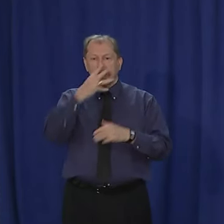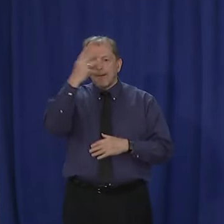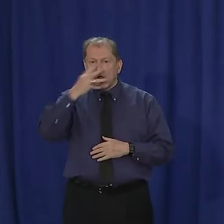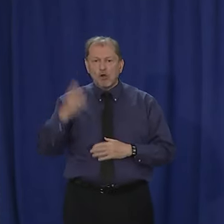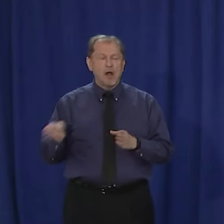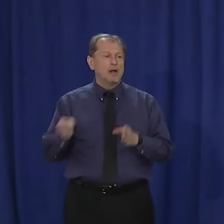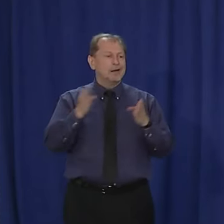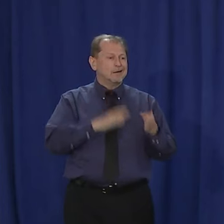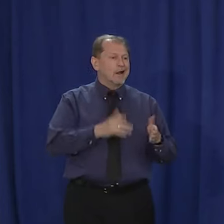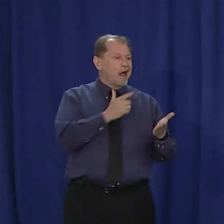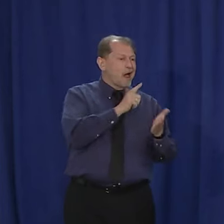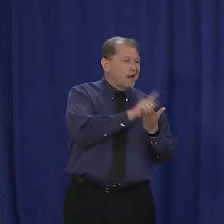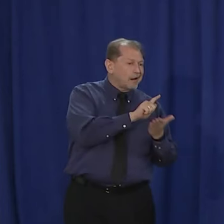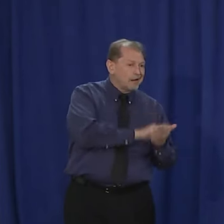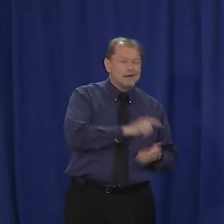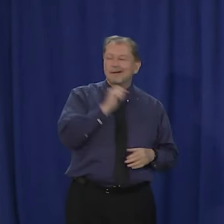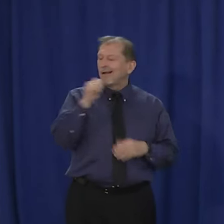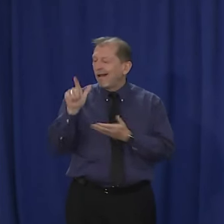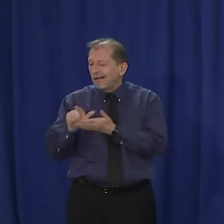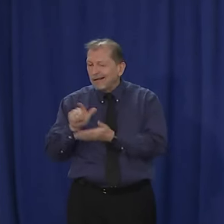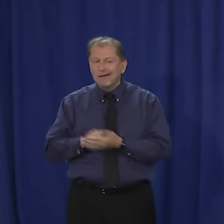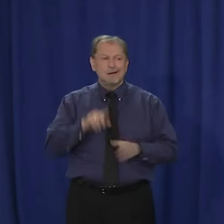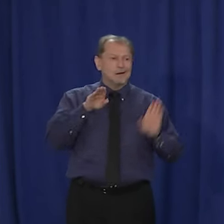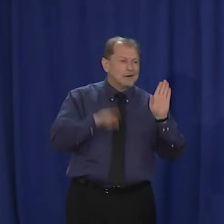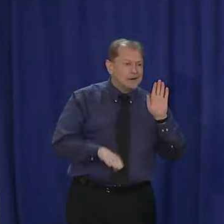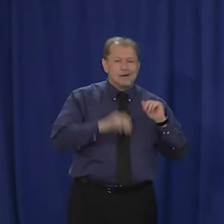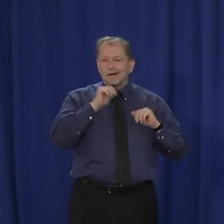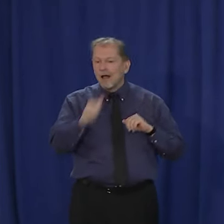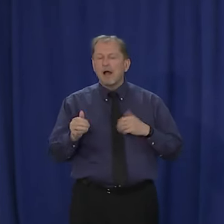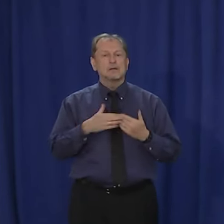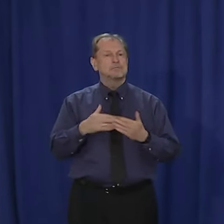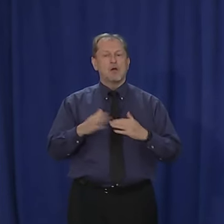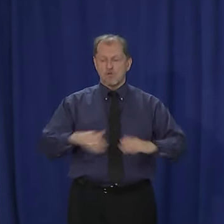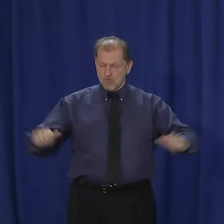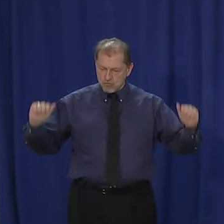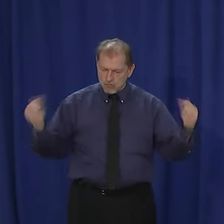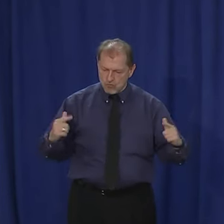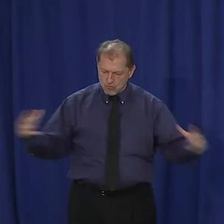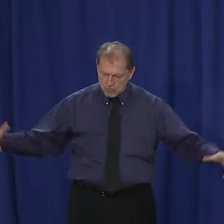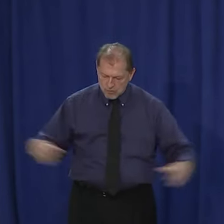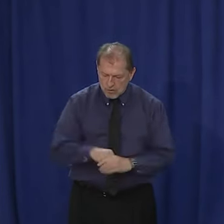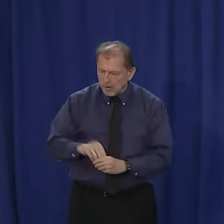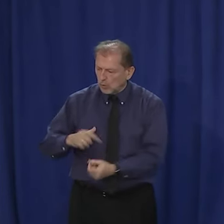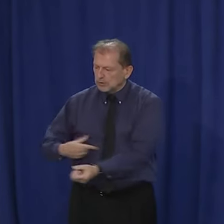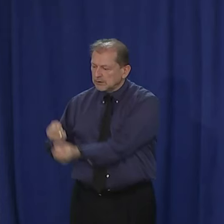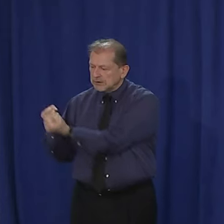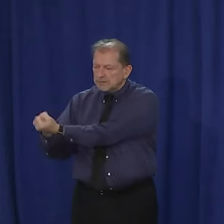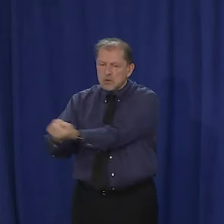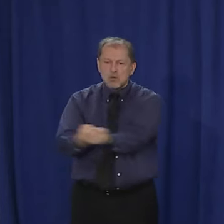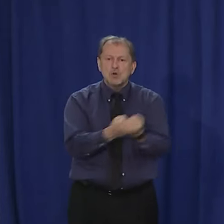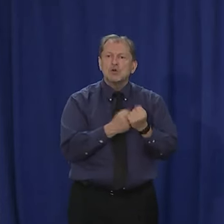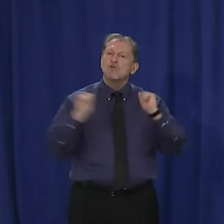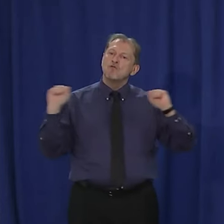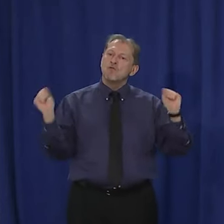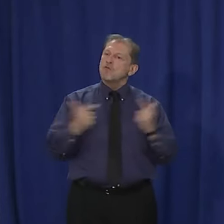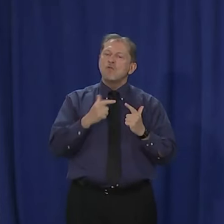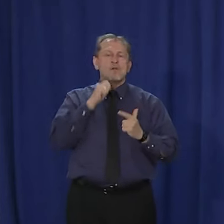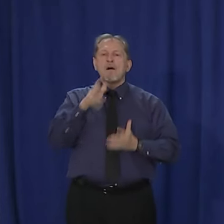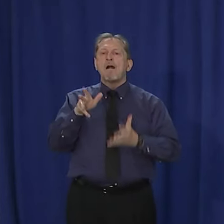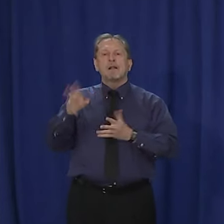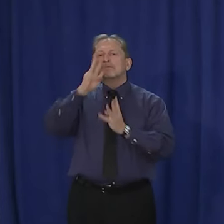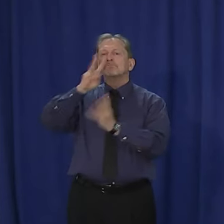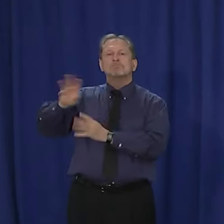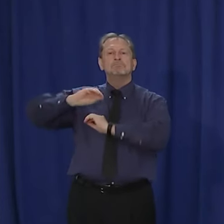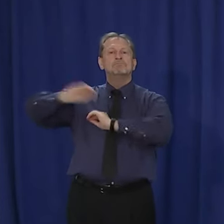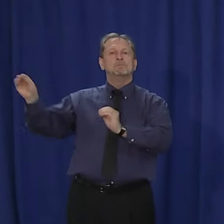together. It means that in this crisis, we will leave no one behind, and no one will get left behind. I'm